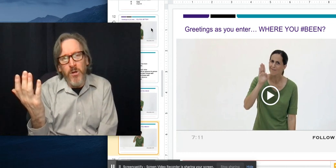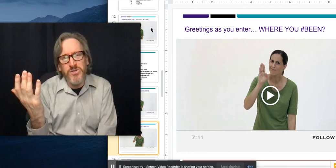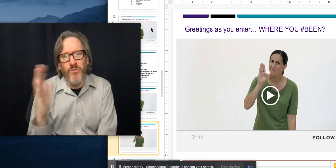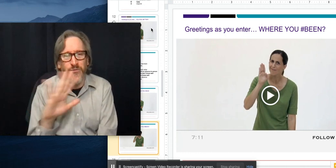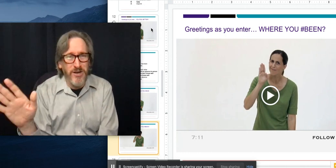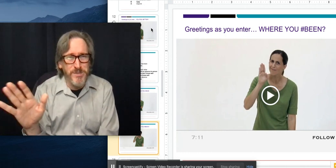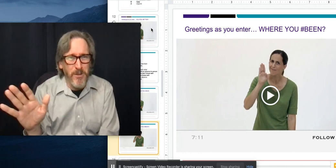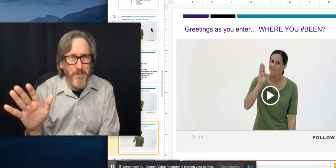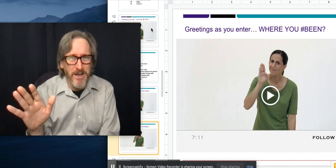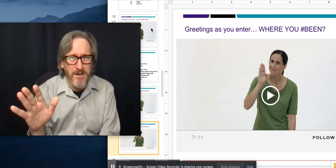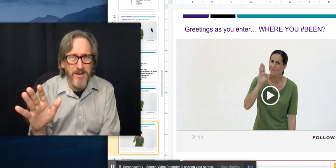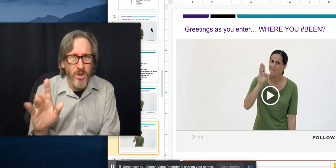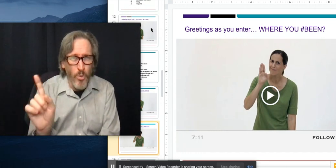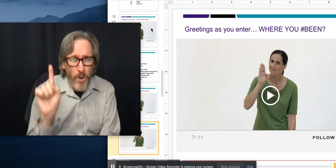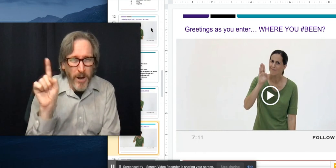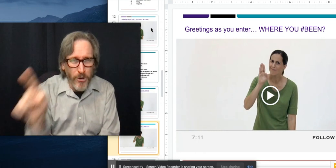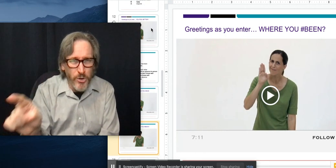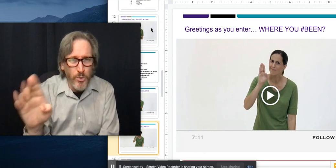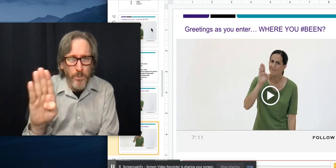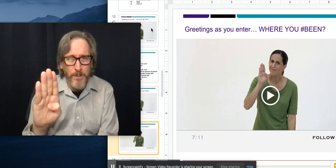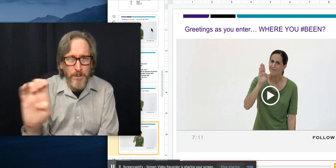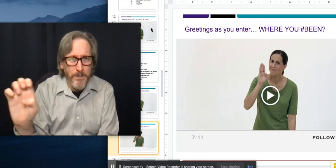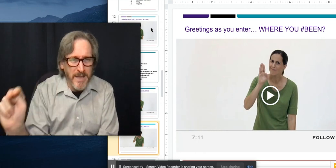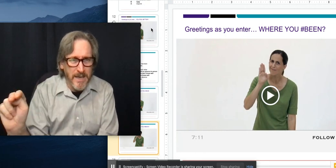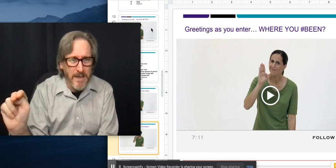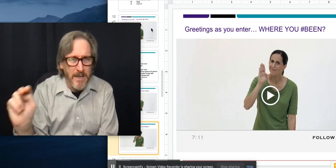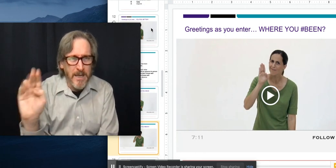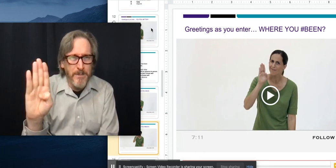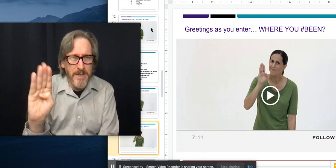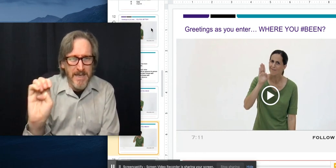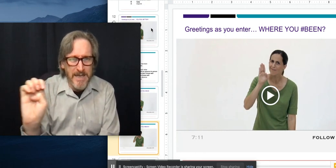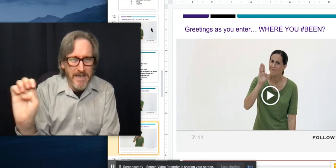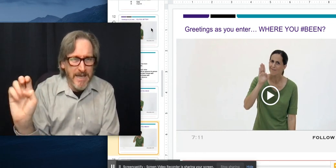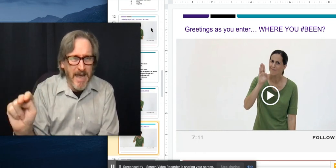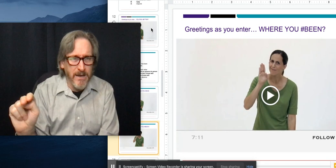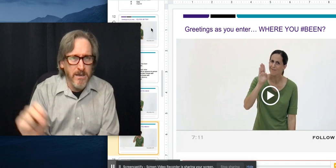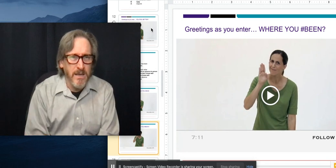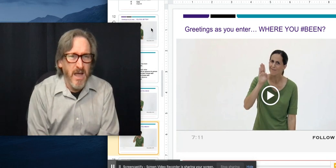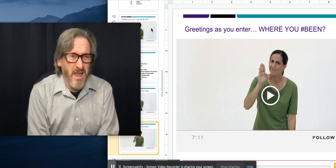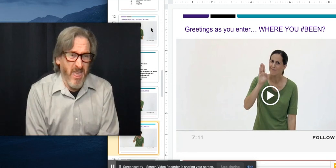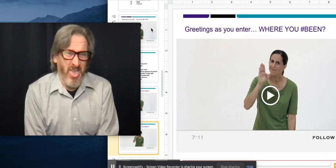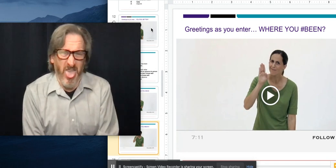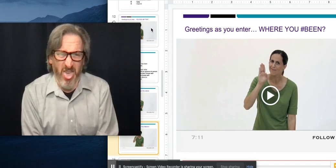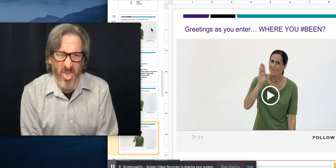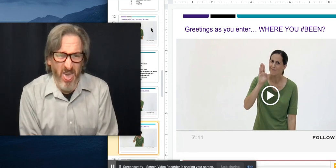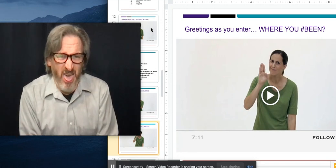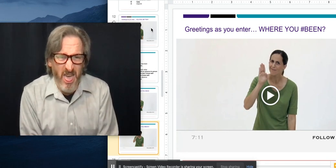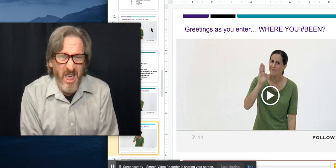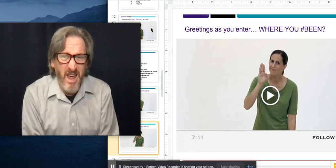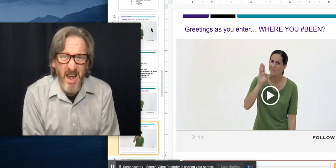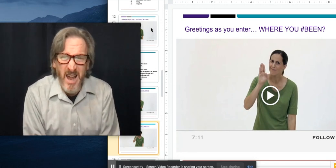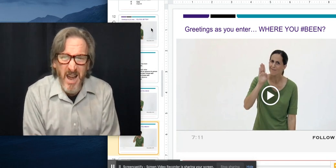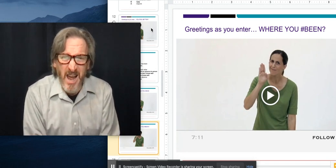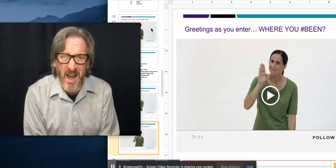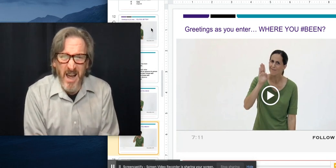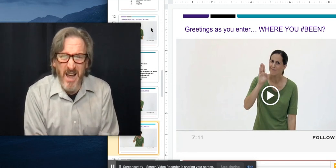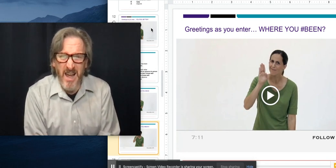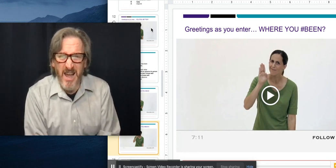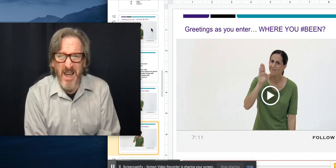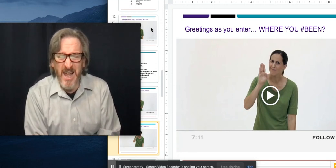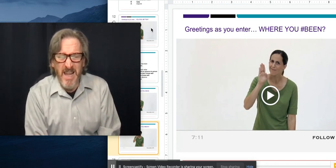Some people also fingerspell been. Where you been? B-E-E-N. Ugh.